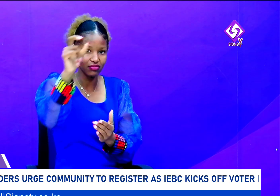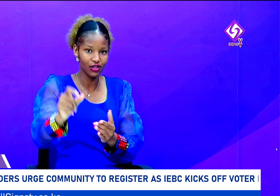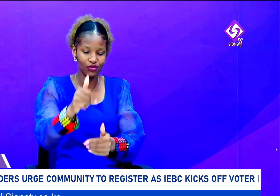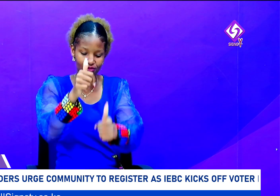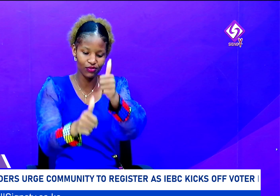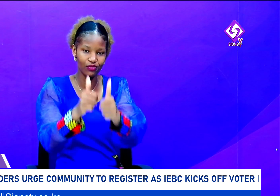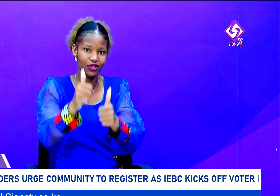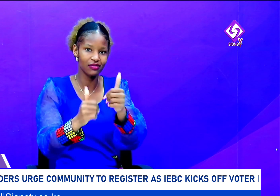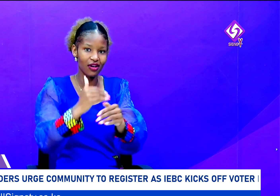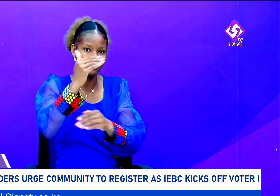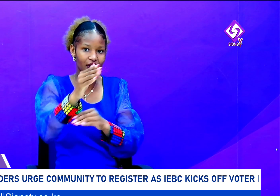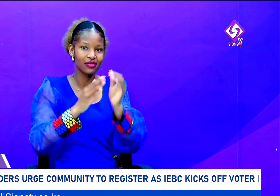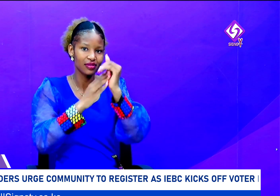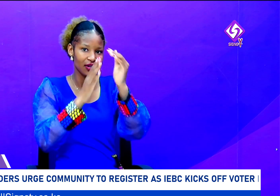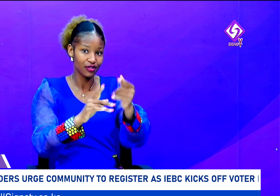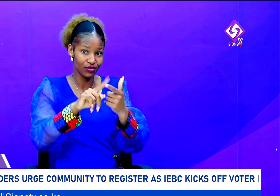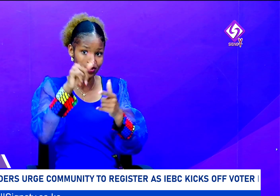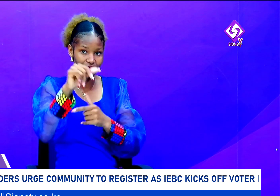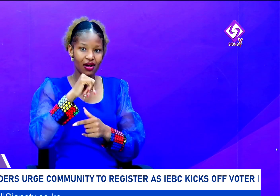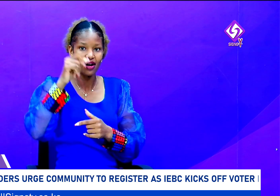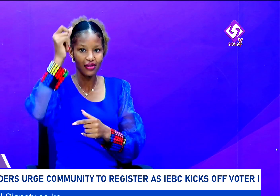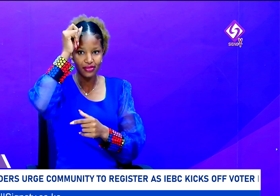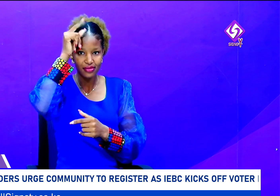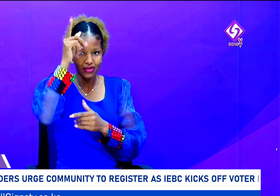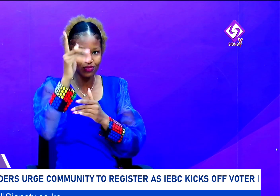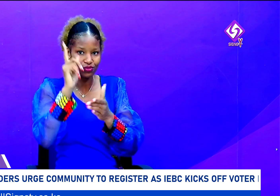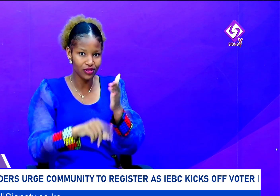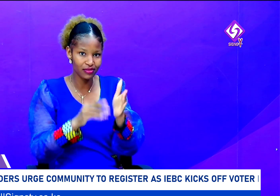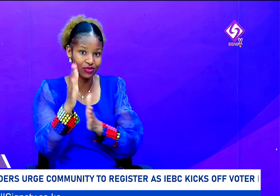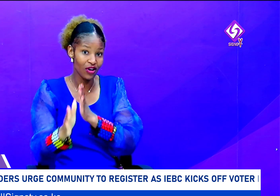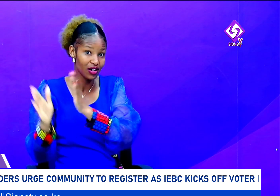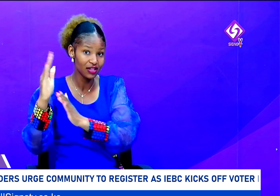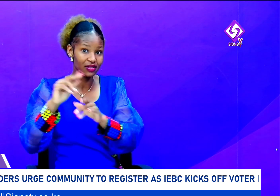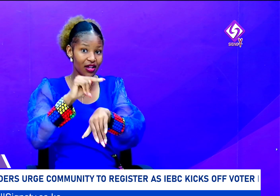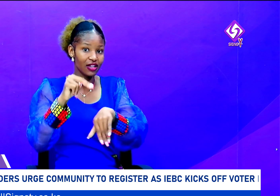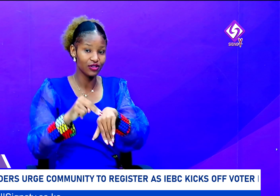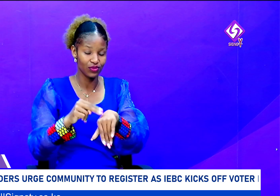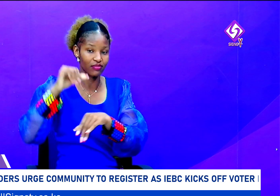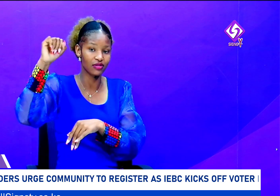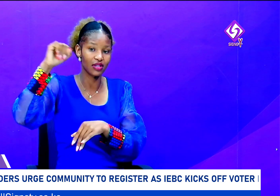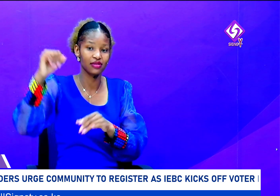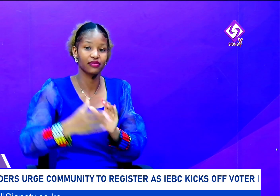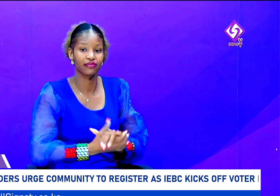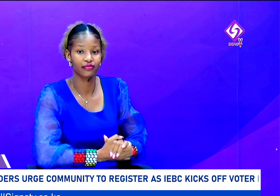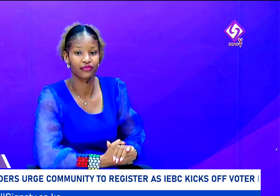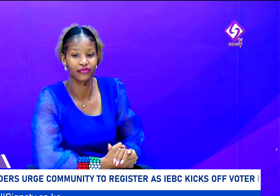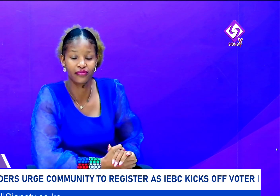aims to address historical low voter registration numbers in these regions, which often